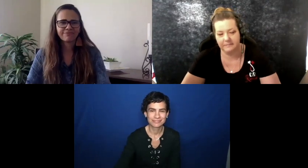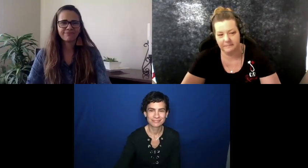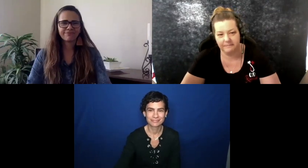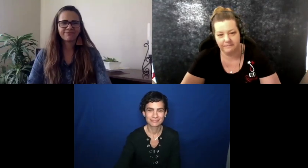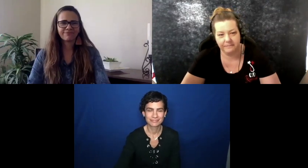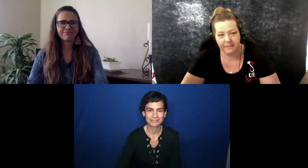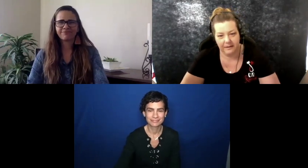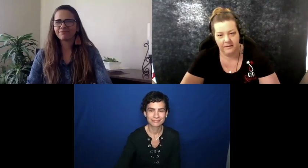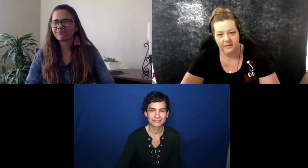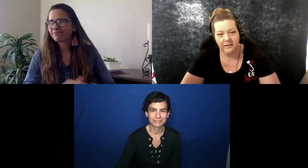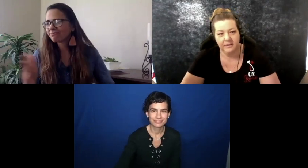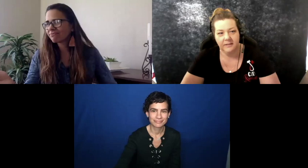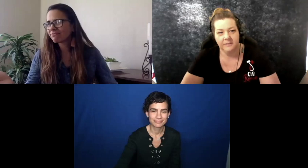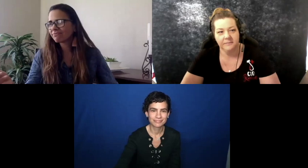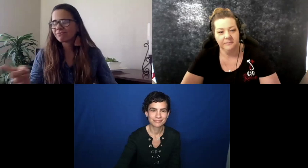exactly.